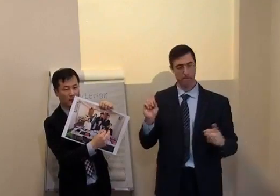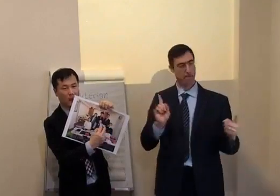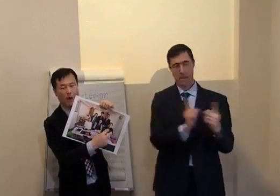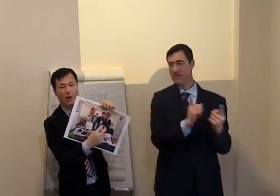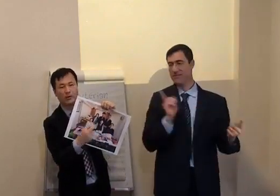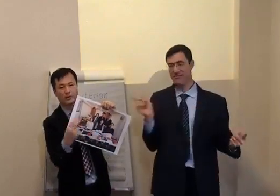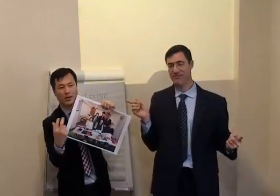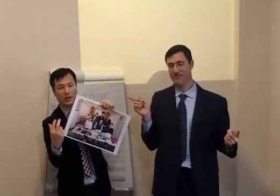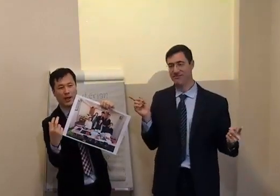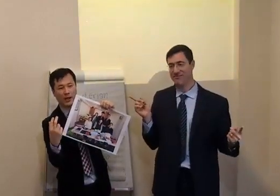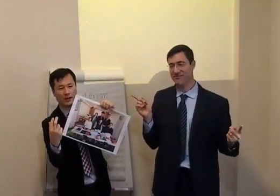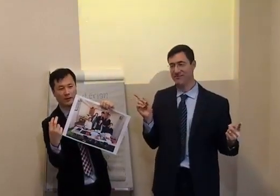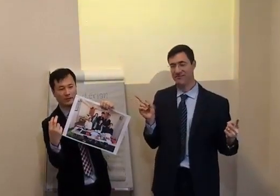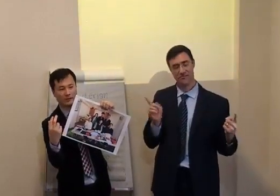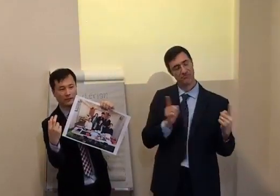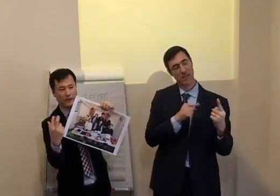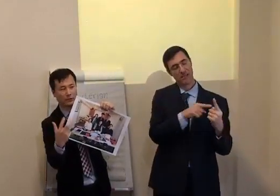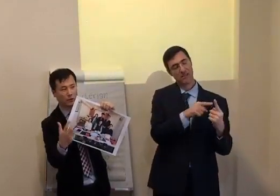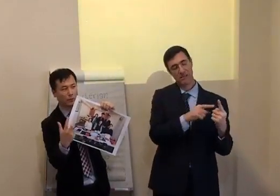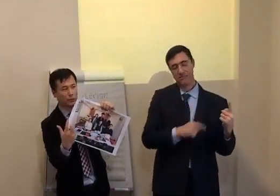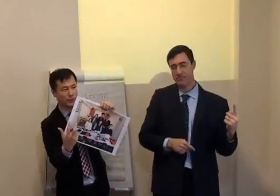Her parents are very strong Buddhists.